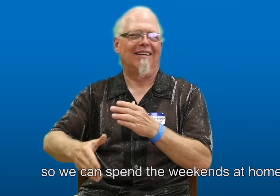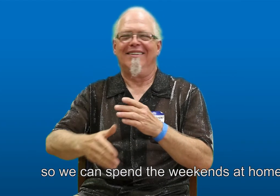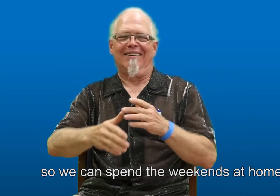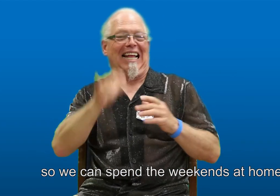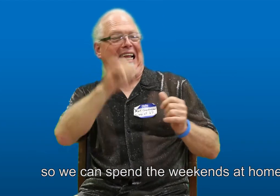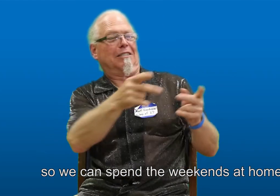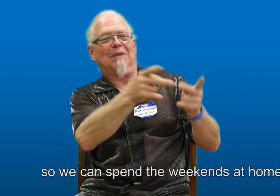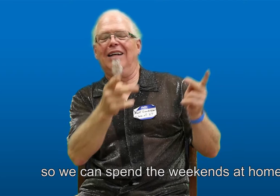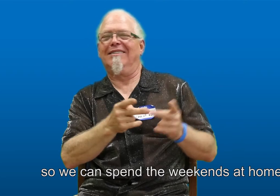spend the weekends at home.